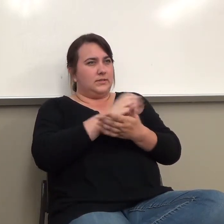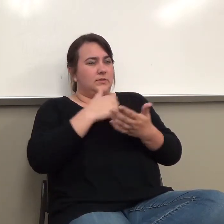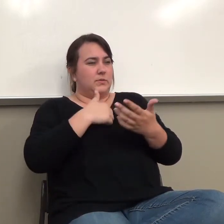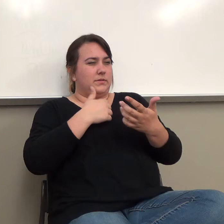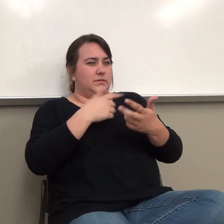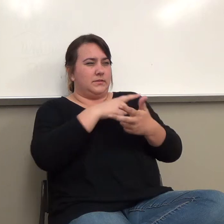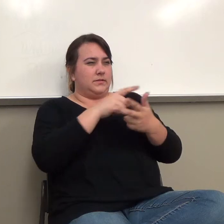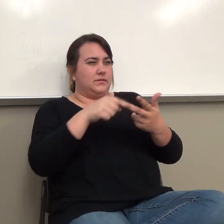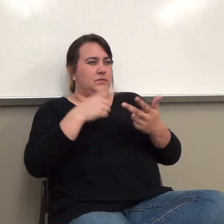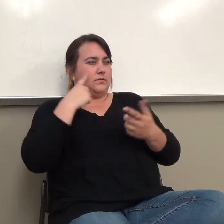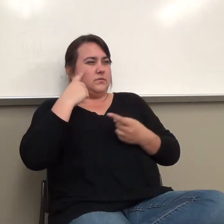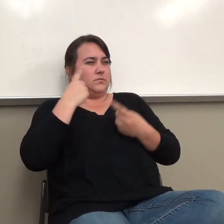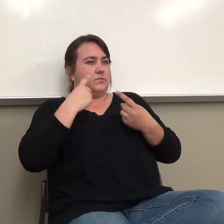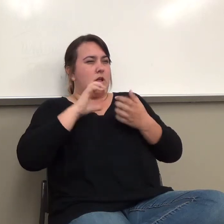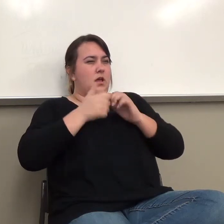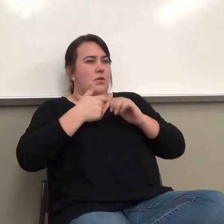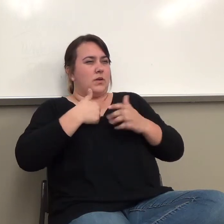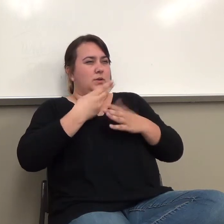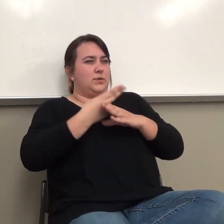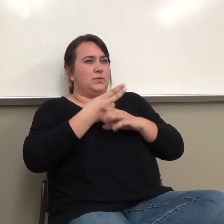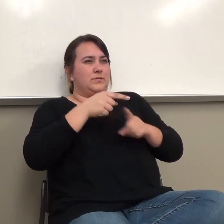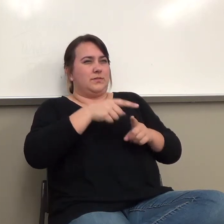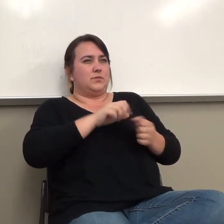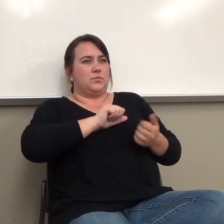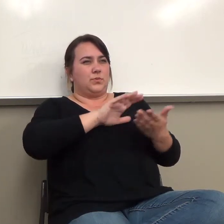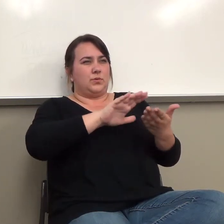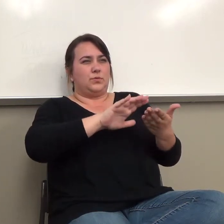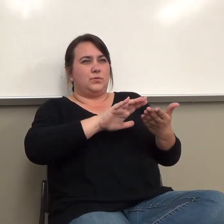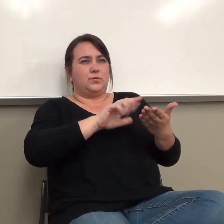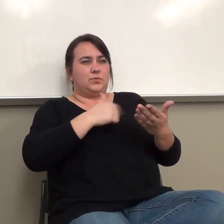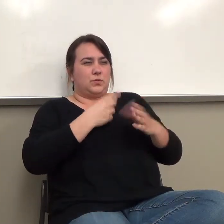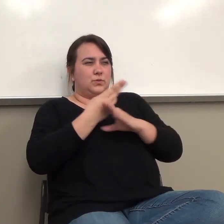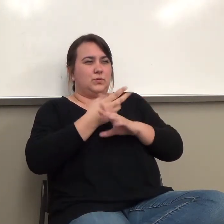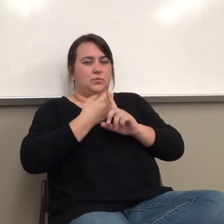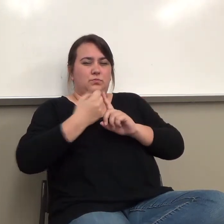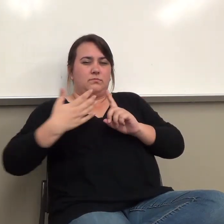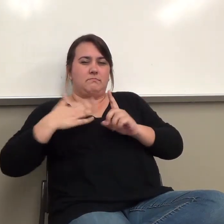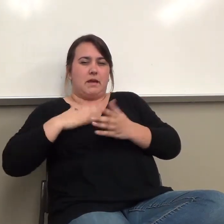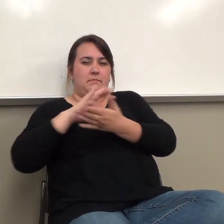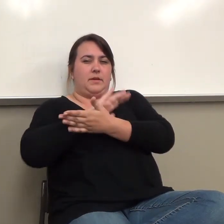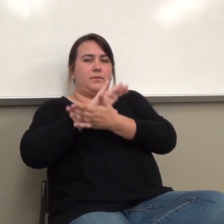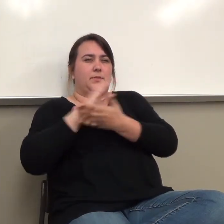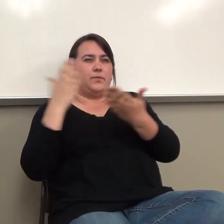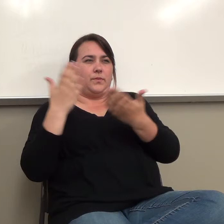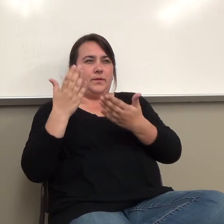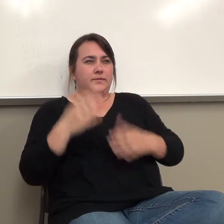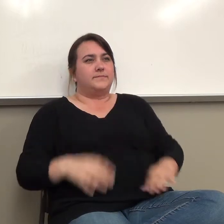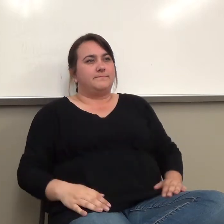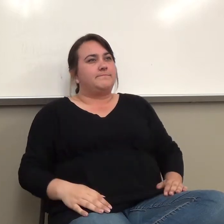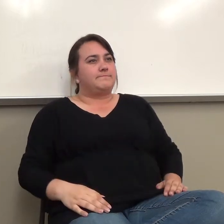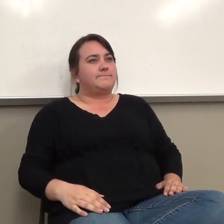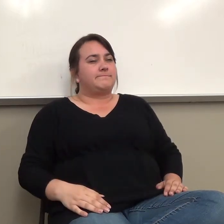use to expand my paper? Okay, and then this